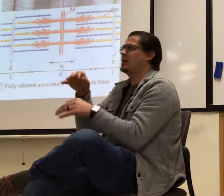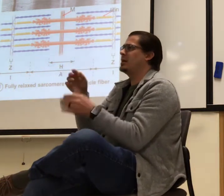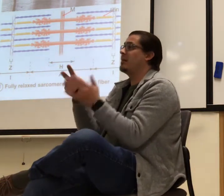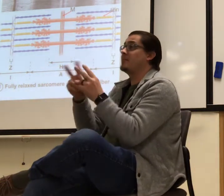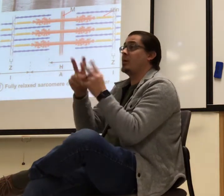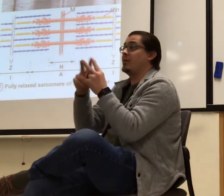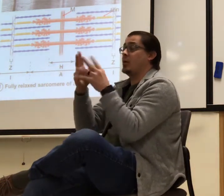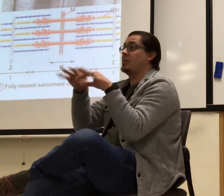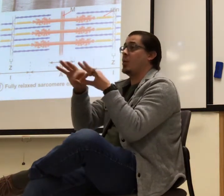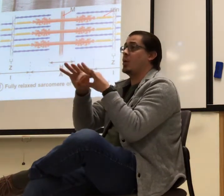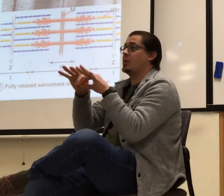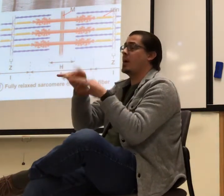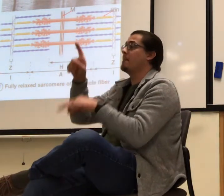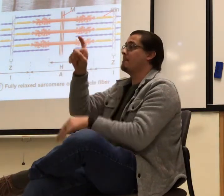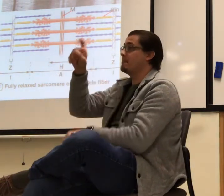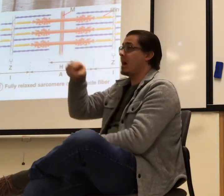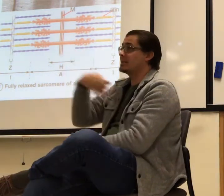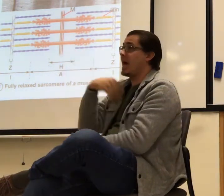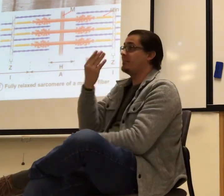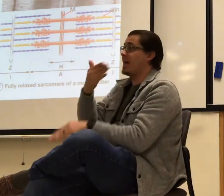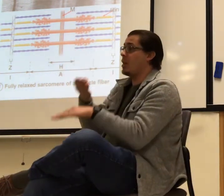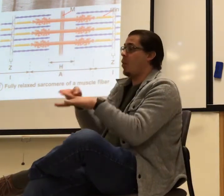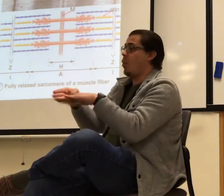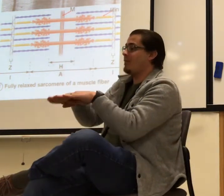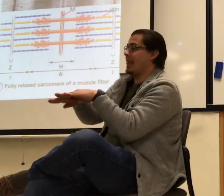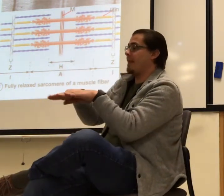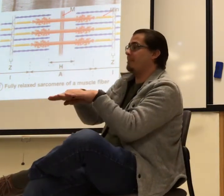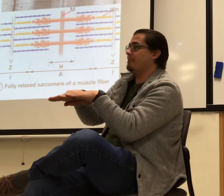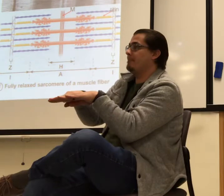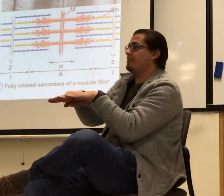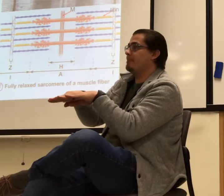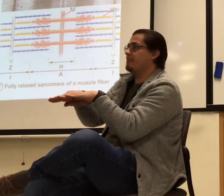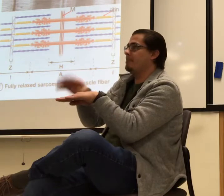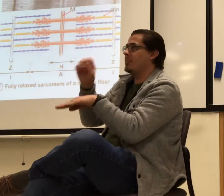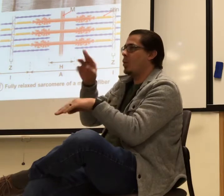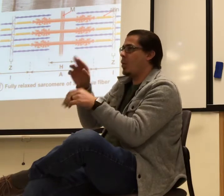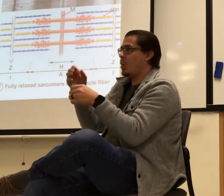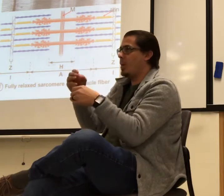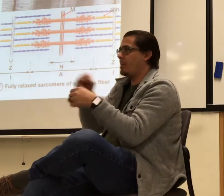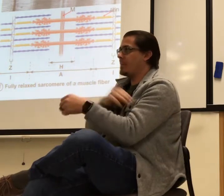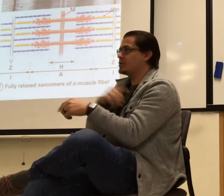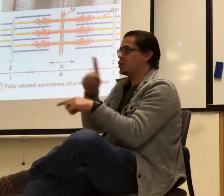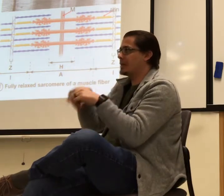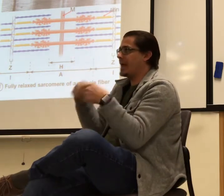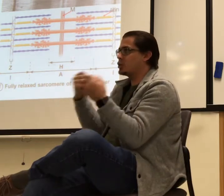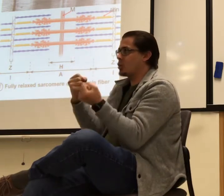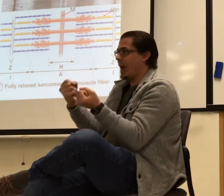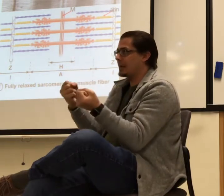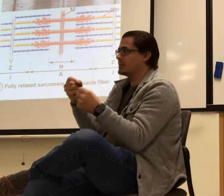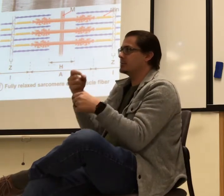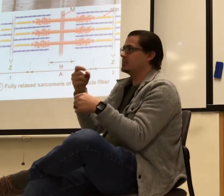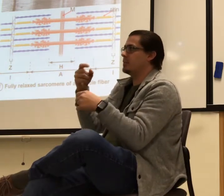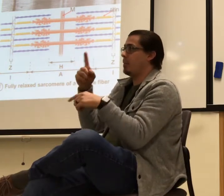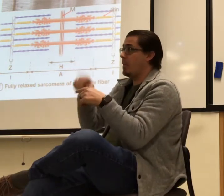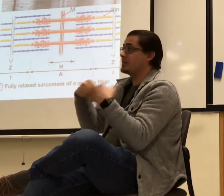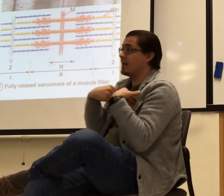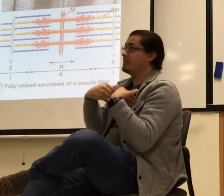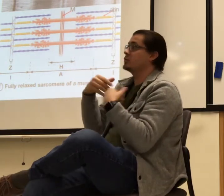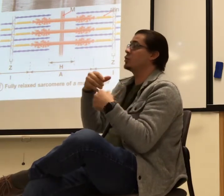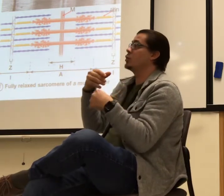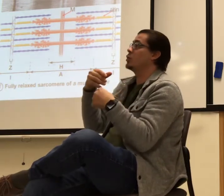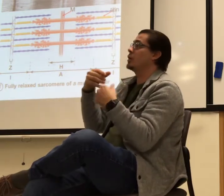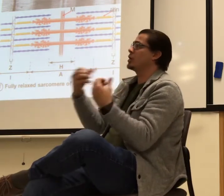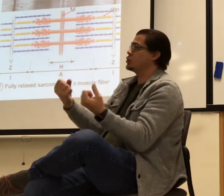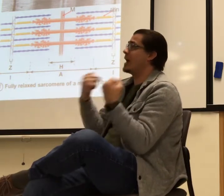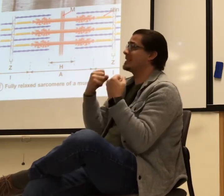very important. You have to have that overlap. Otherwise, muscle can't contract. Muscle contracting is an interaction